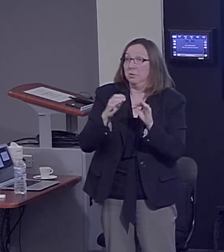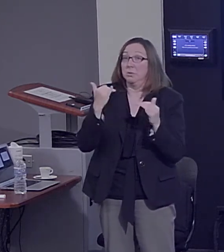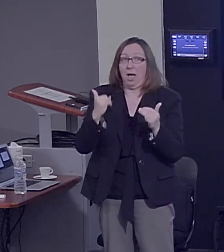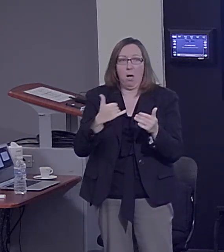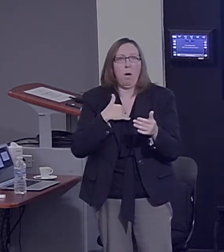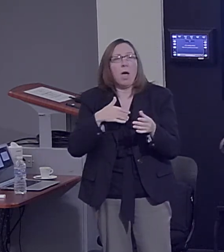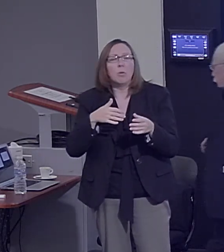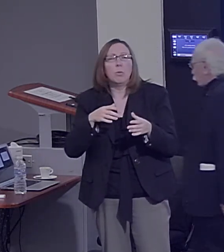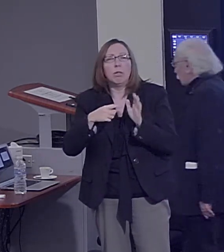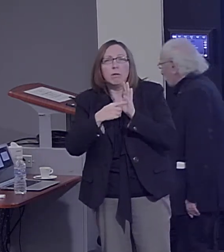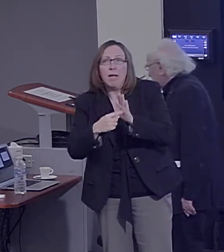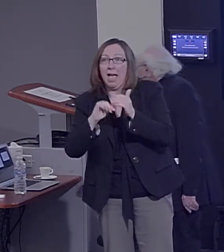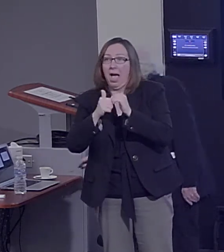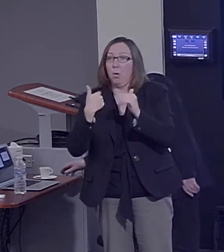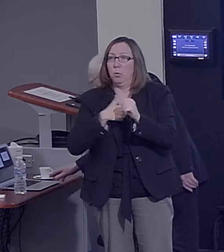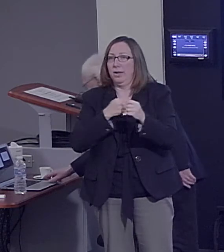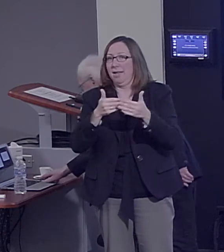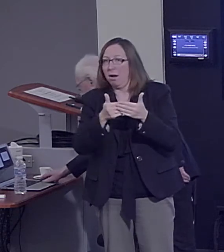of this.